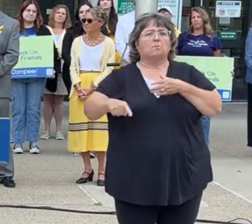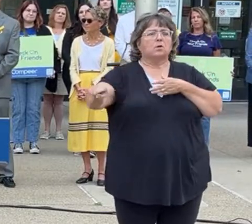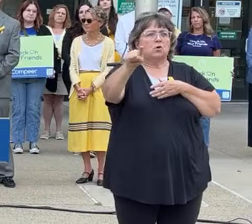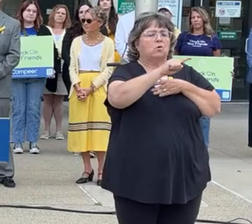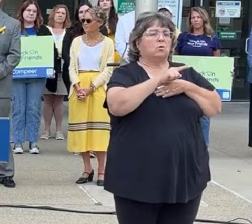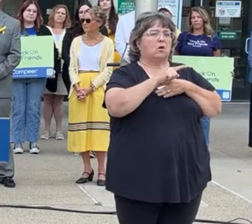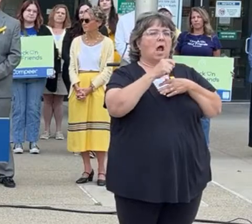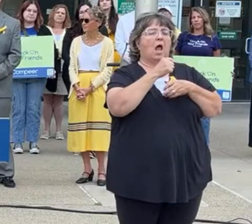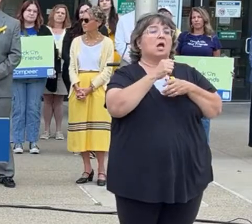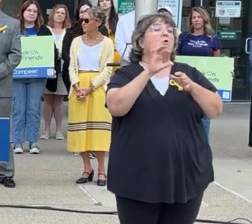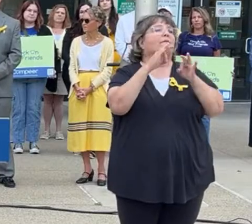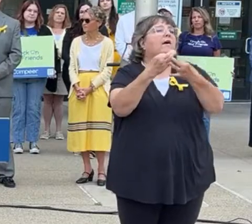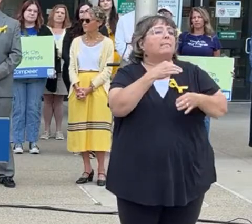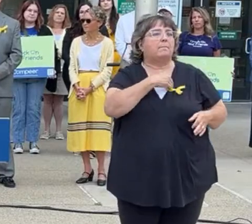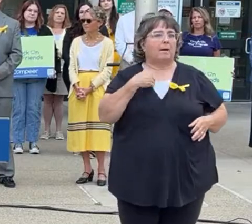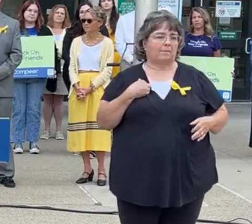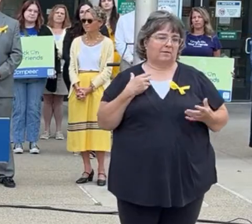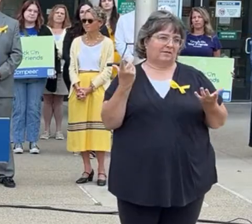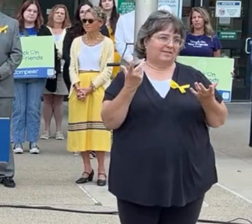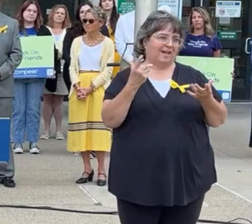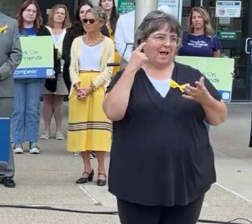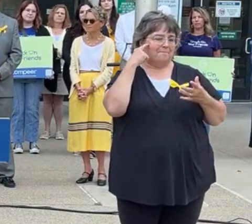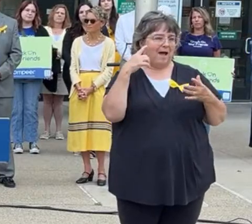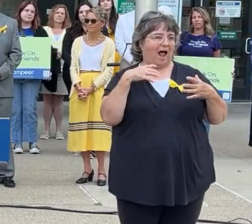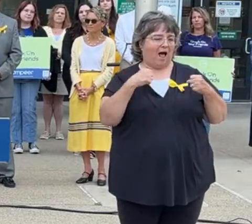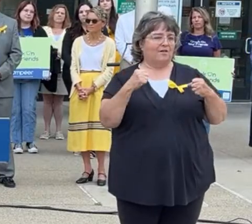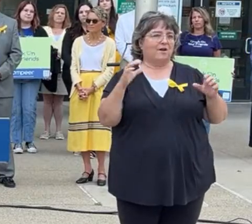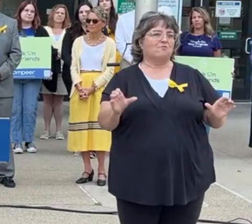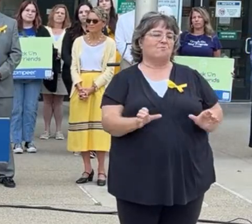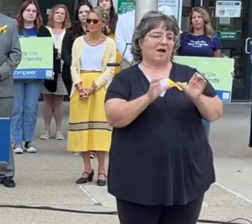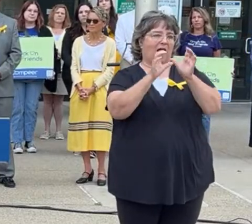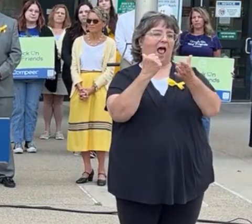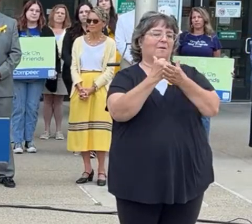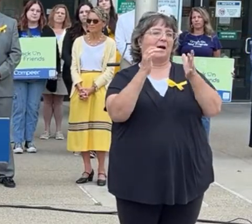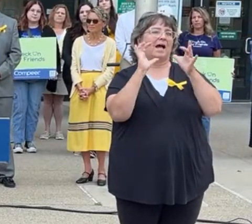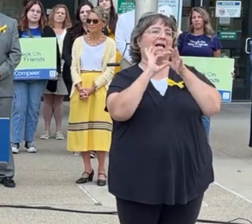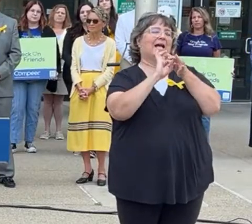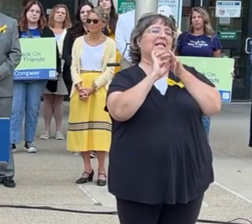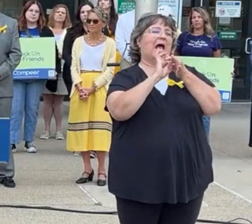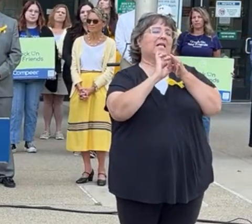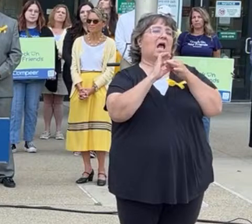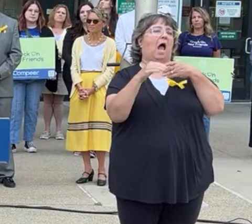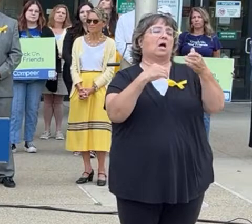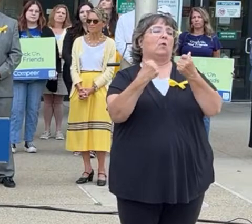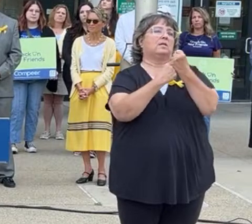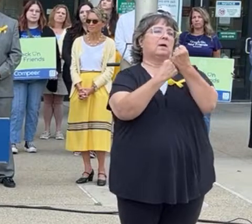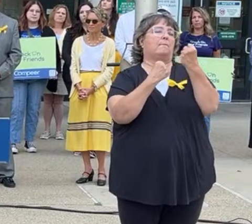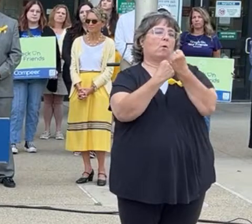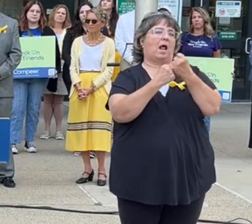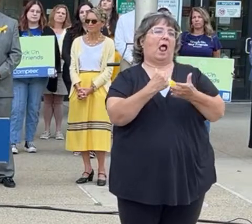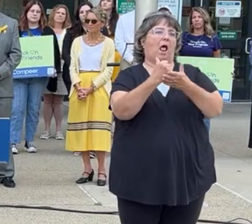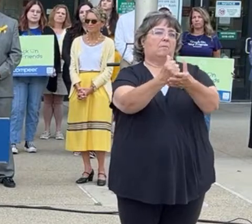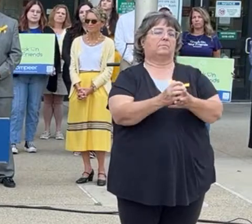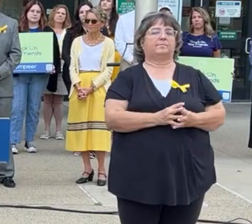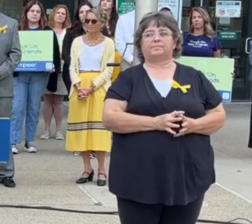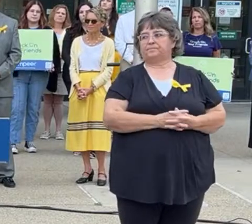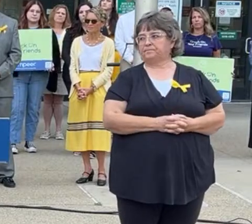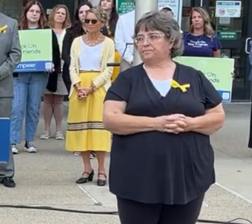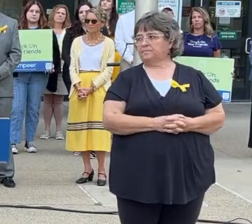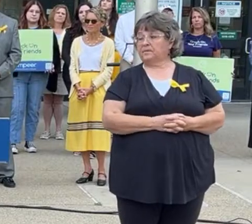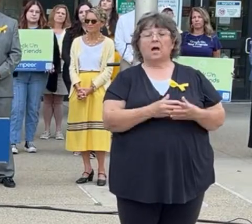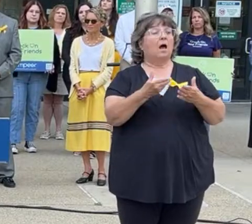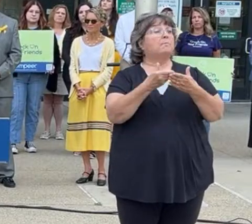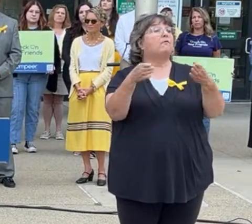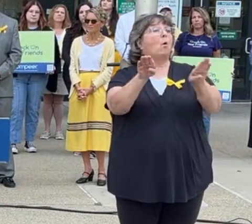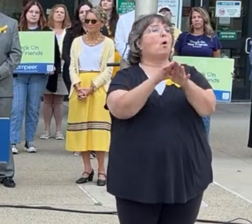you and your loved ones in a mental health crisis, help connect to ongoing support and help. So